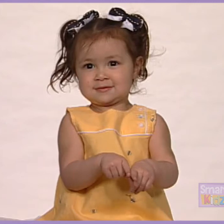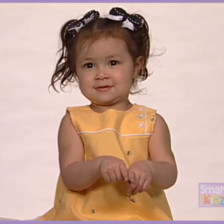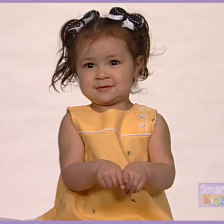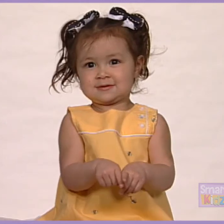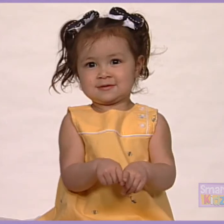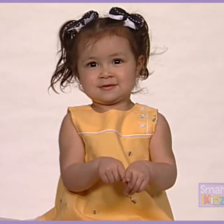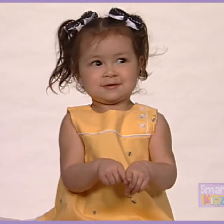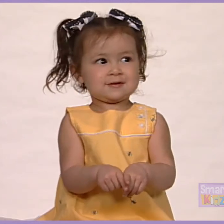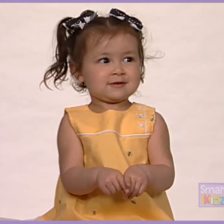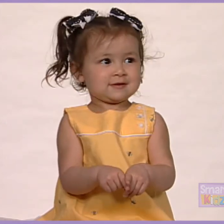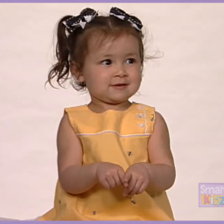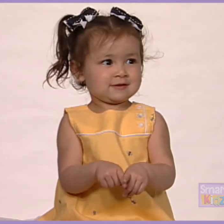Socks.